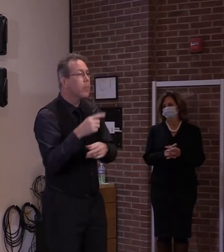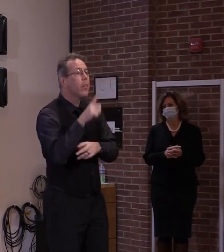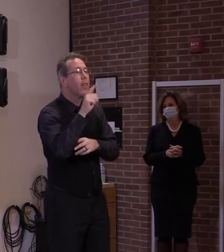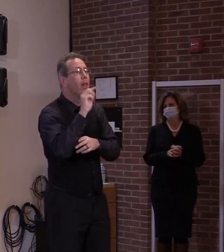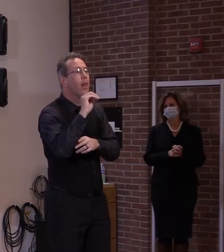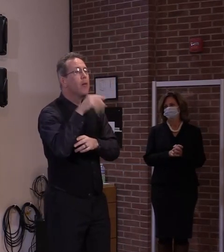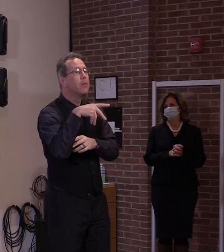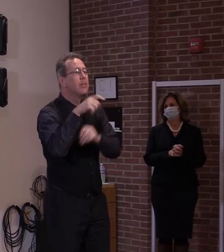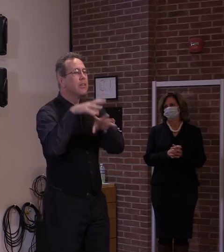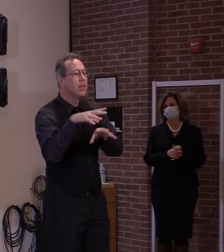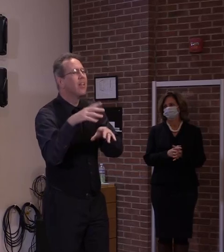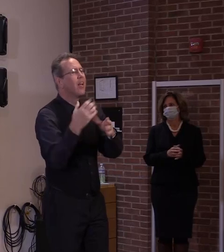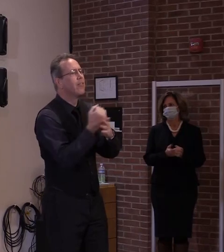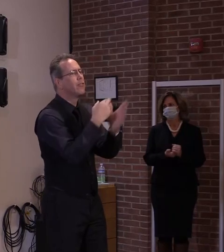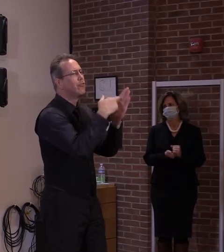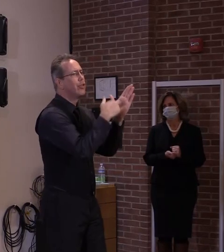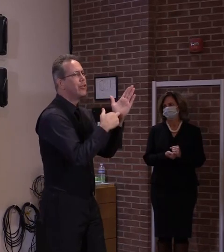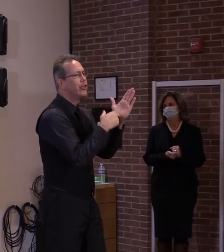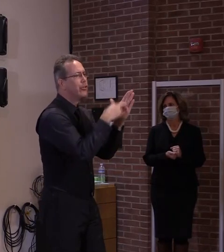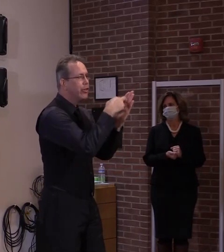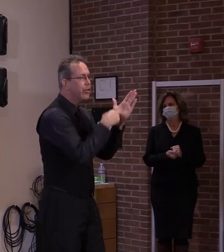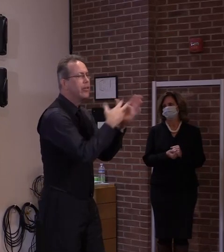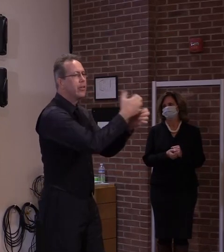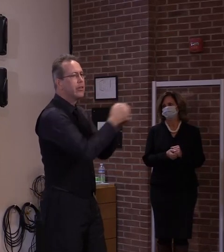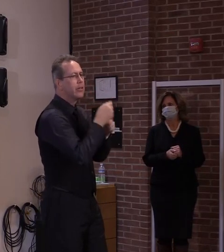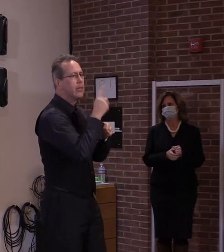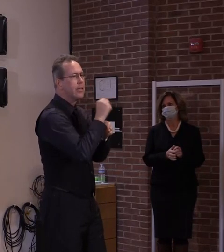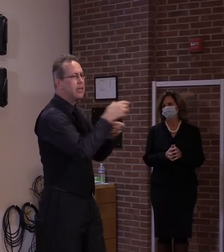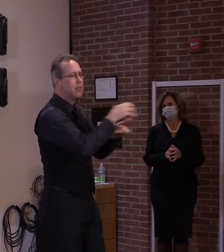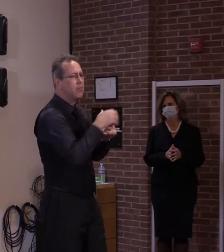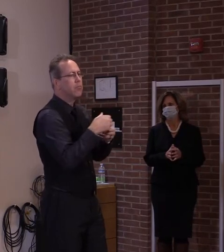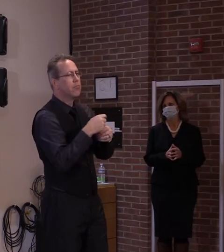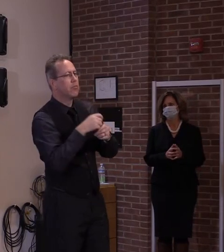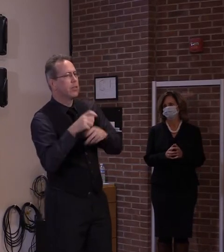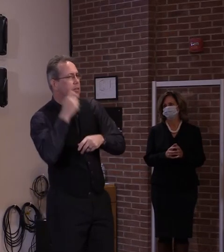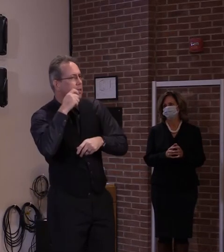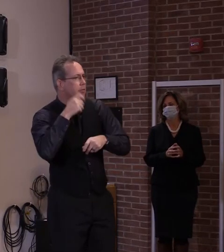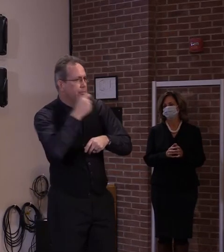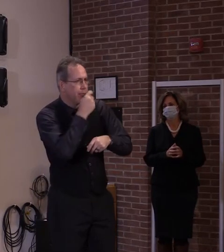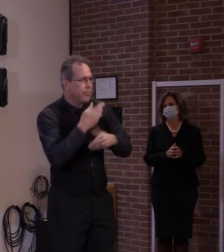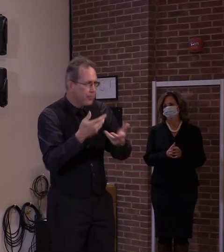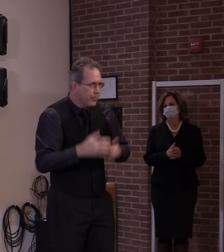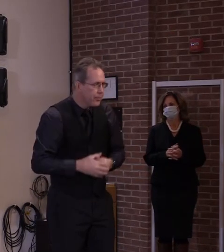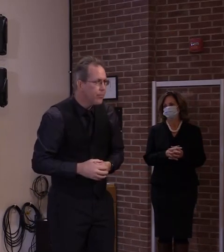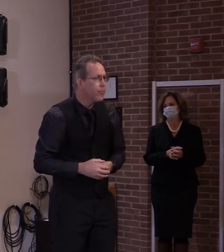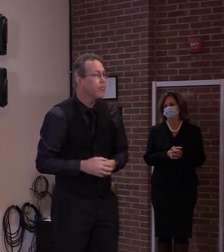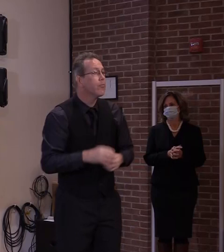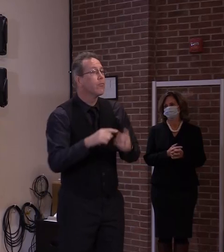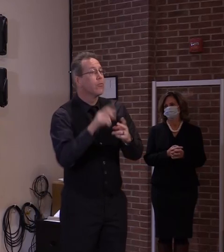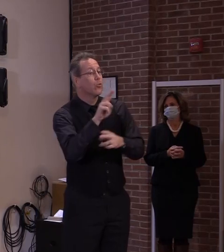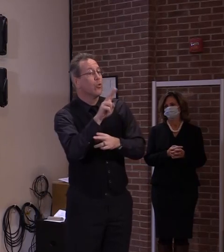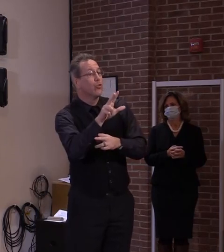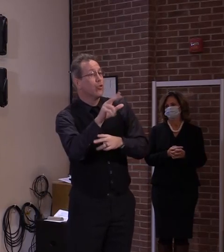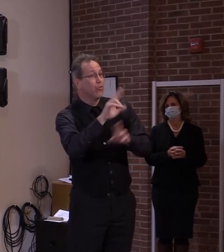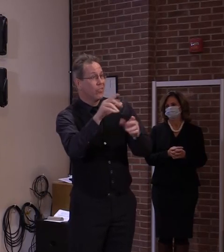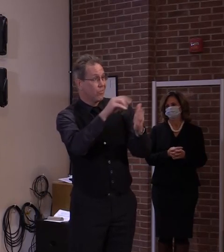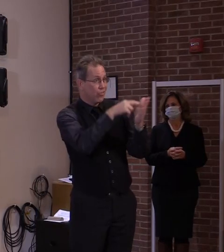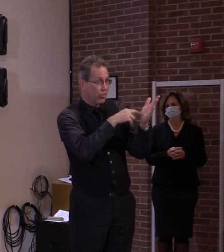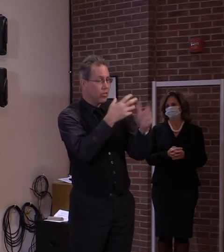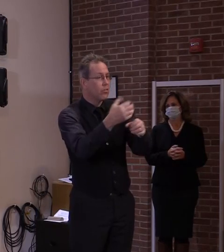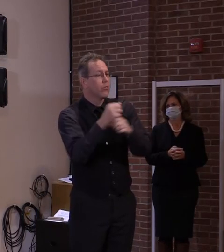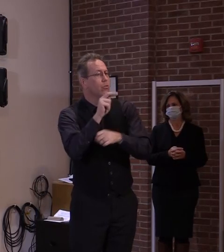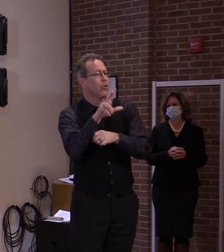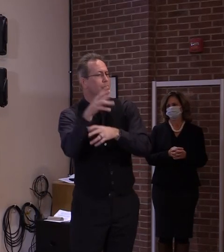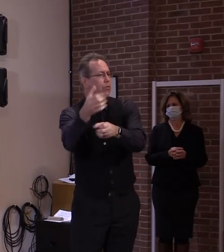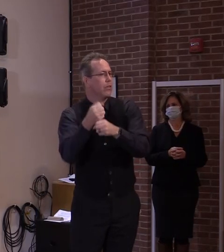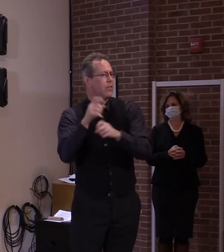the LAMP test. We'll be handing those out on the 23rd as well. But right now, that's